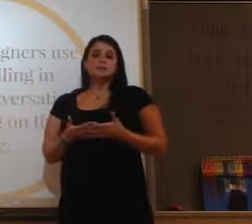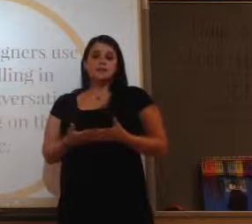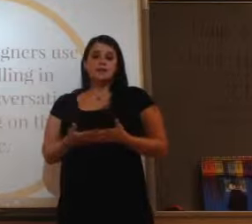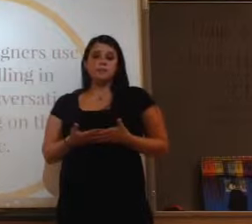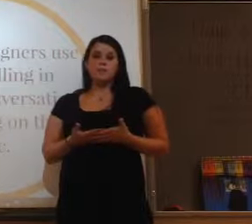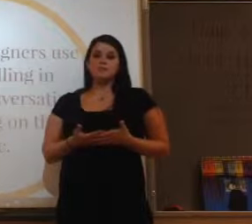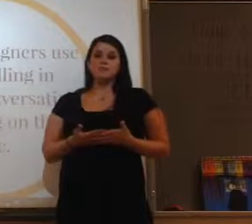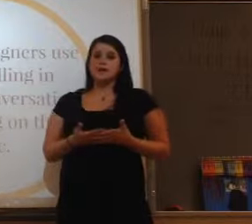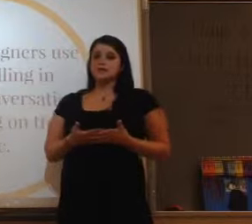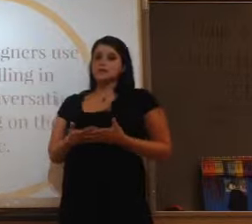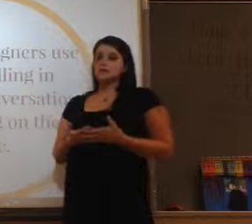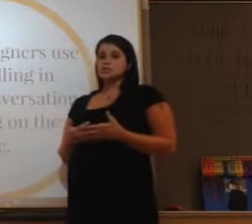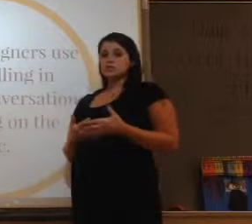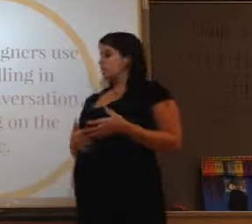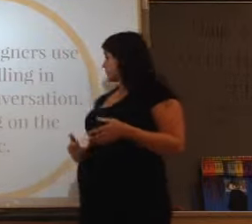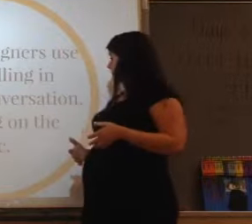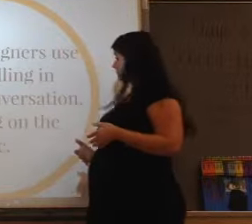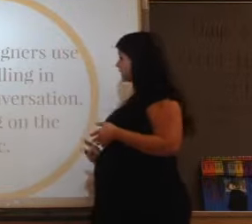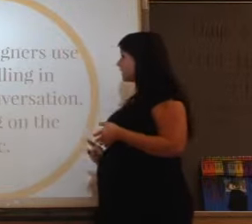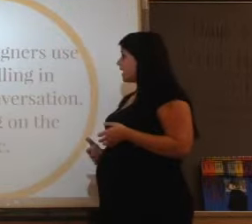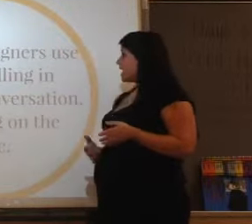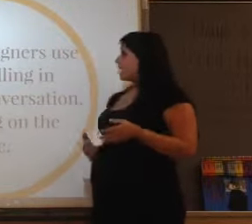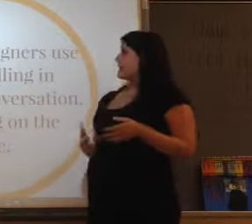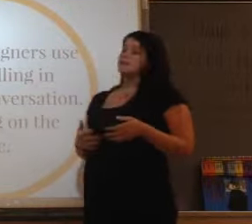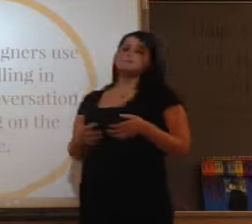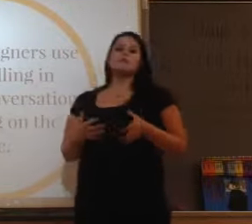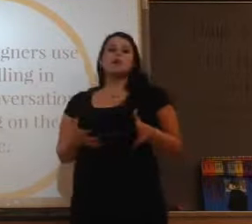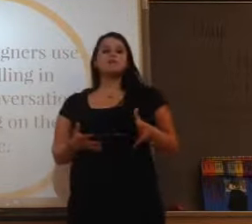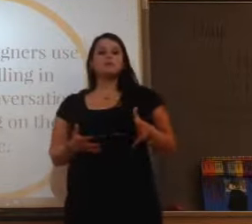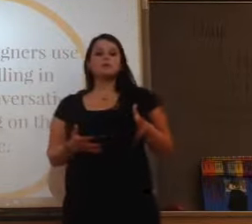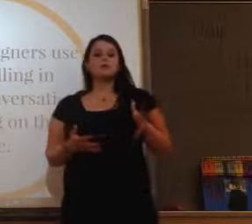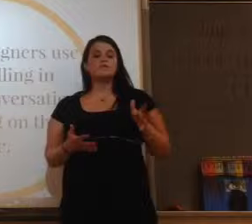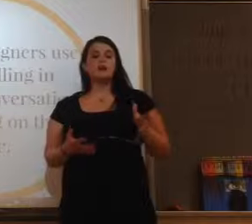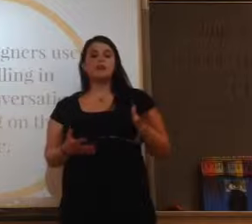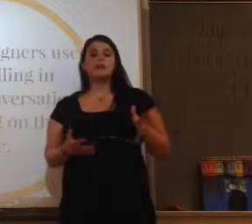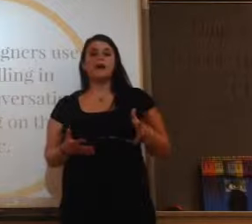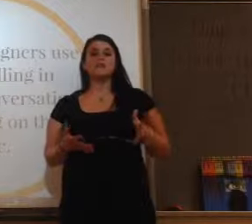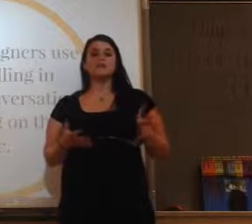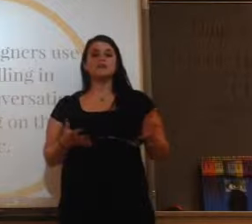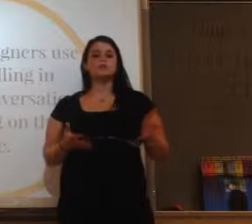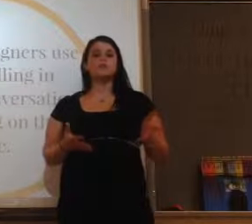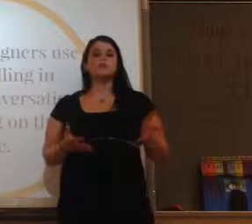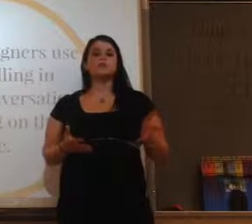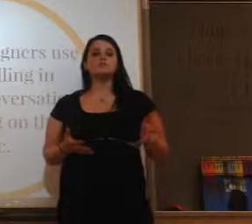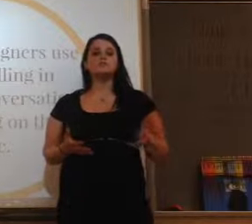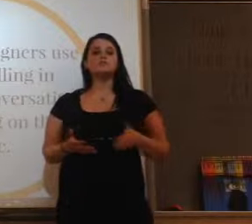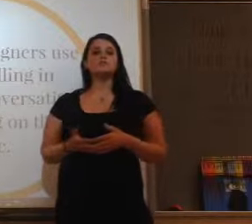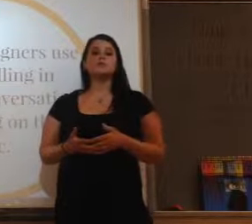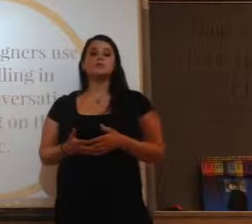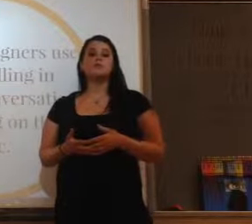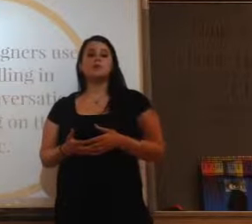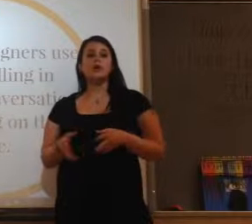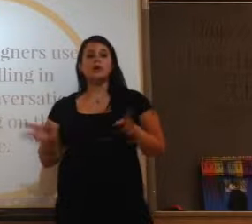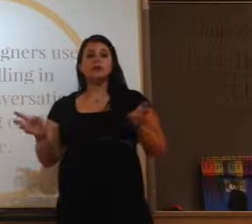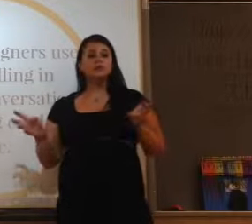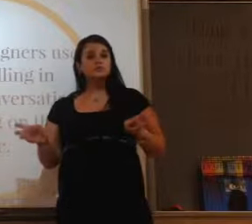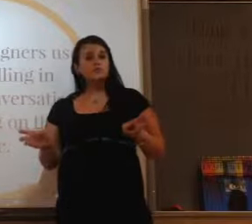key component of sign language. And a lot of people have thought that fingerspelling was used for more English